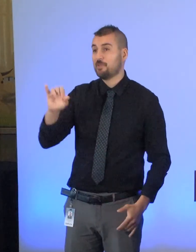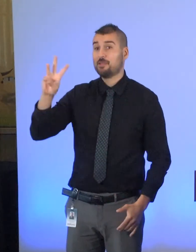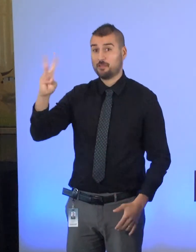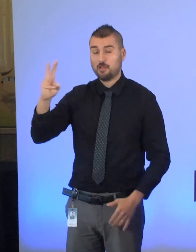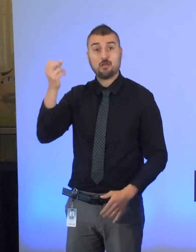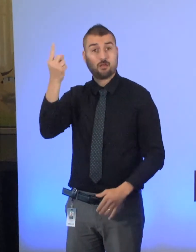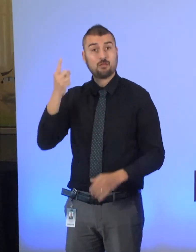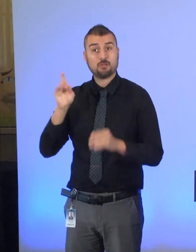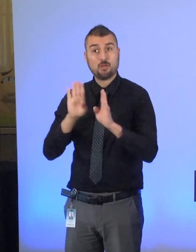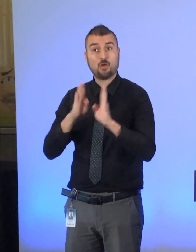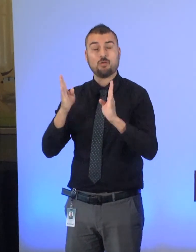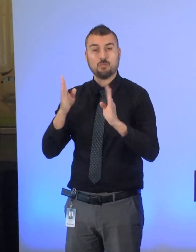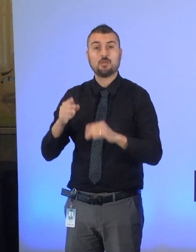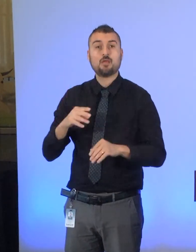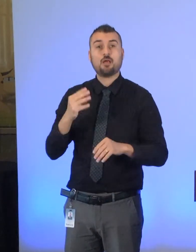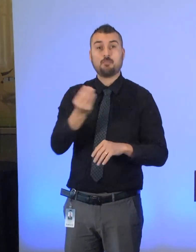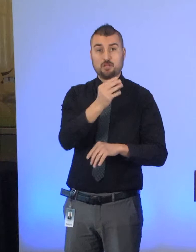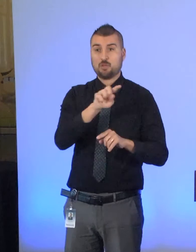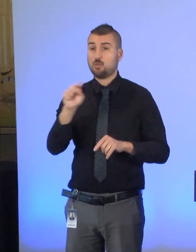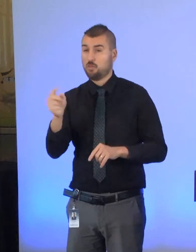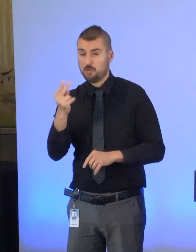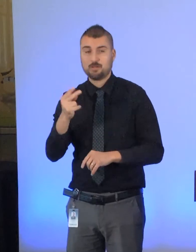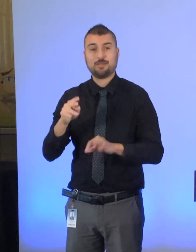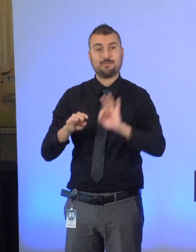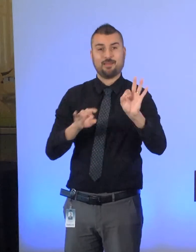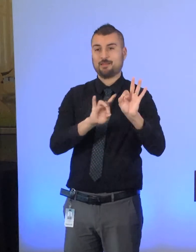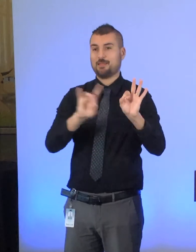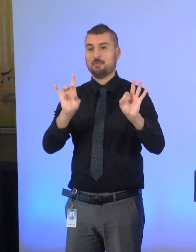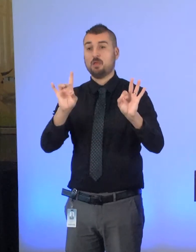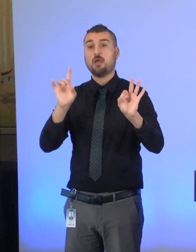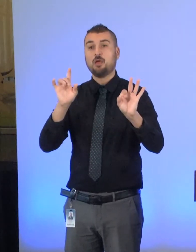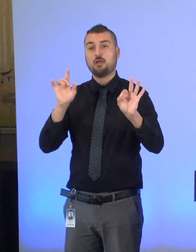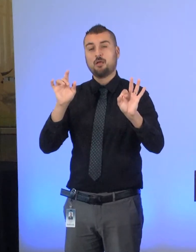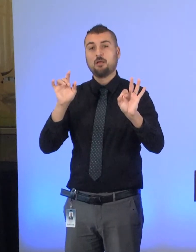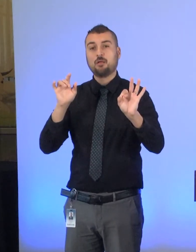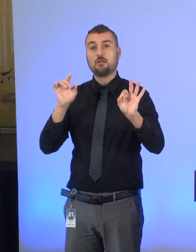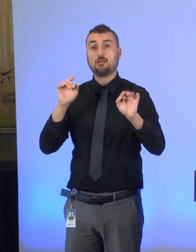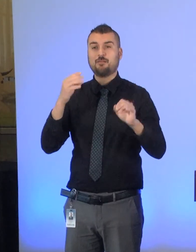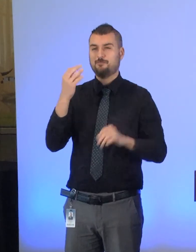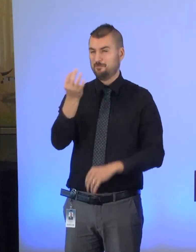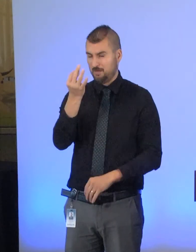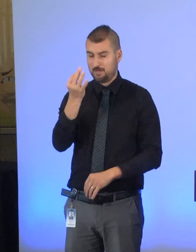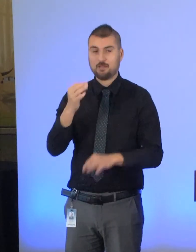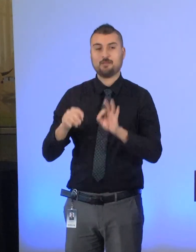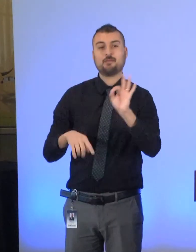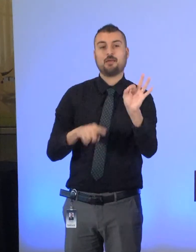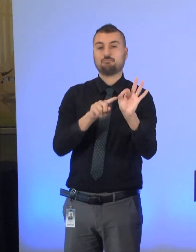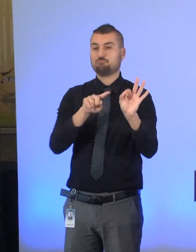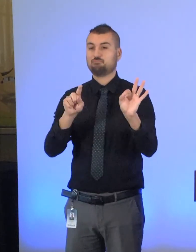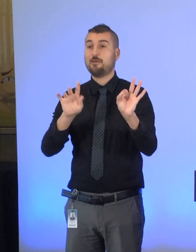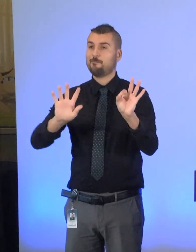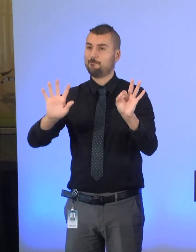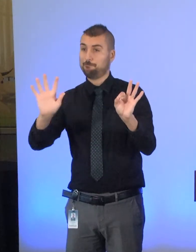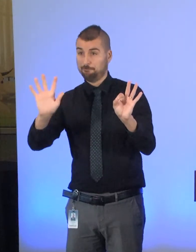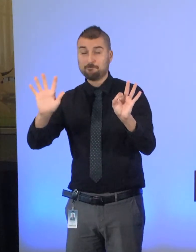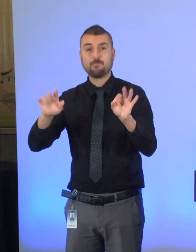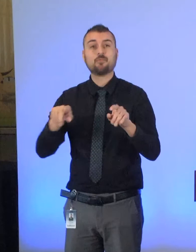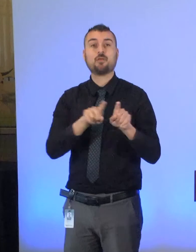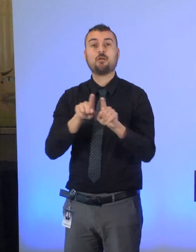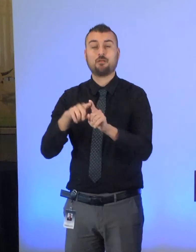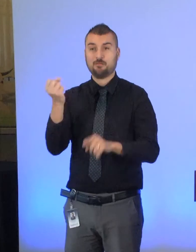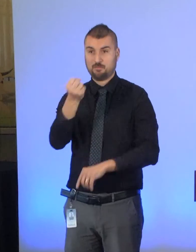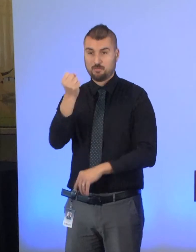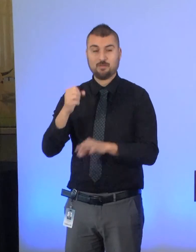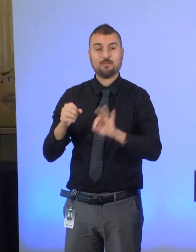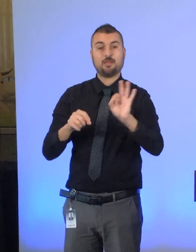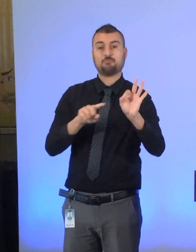open Monday through Thursday, 9 to 8 p.m. or 9 a.m. to 8 p.m. Friday, 9 a.m. to 5 p.m. Saturday,